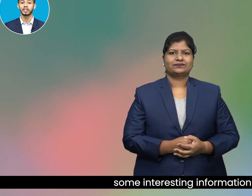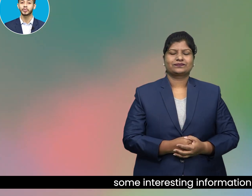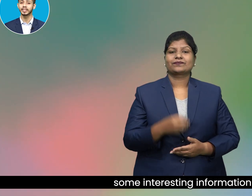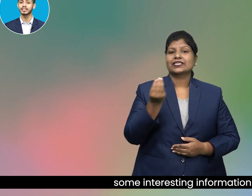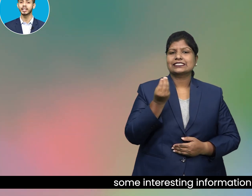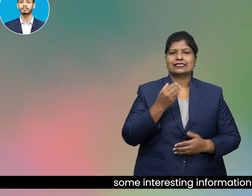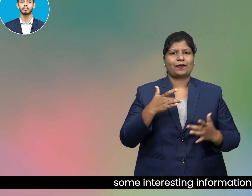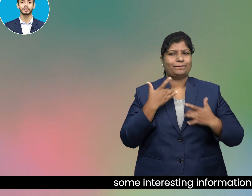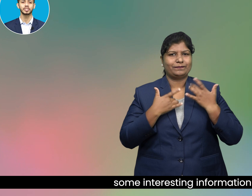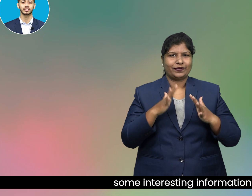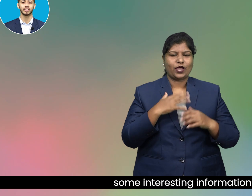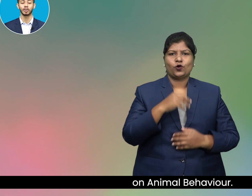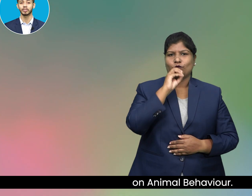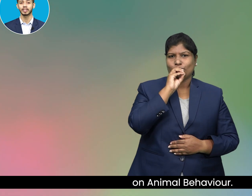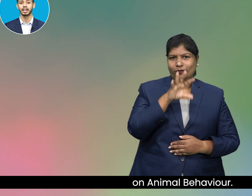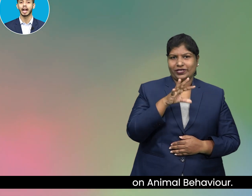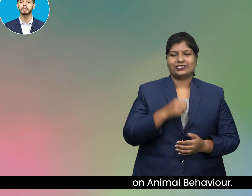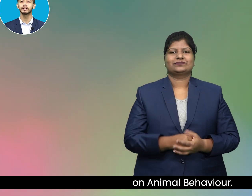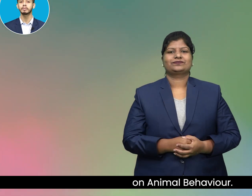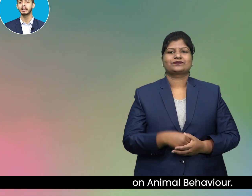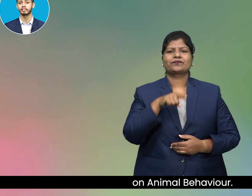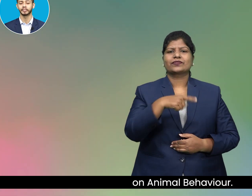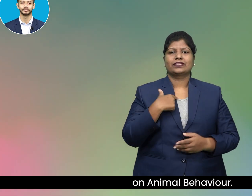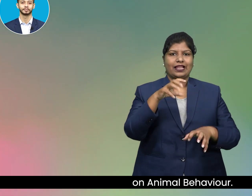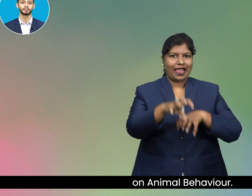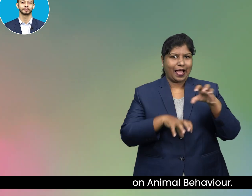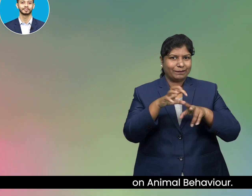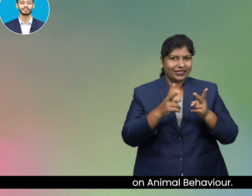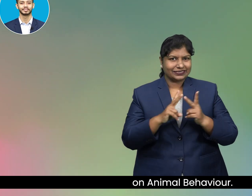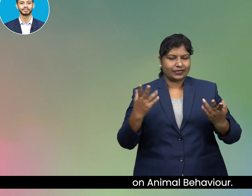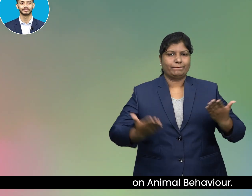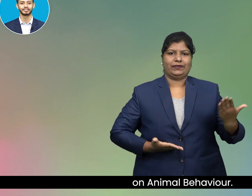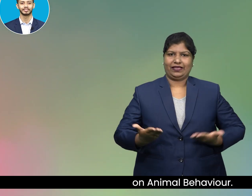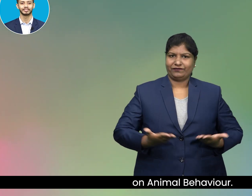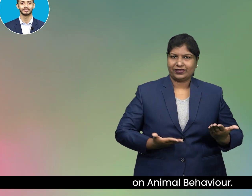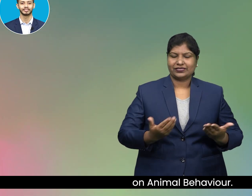some interesting information on animal behavior.